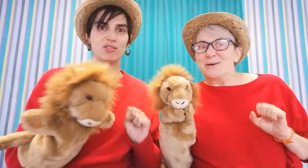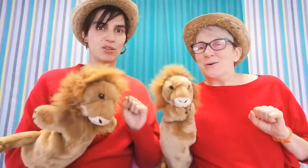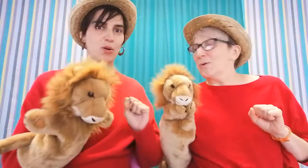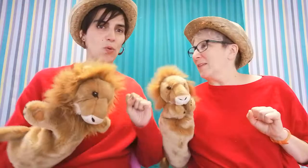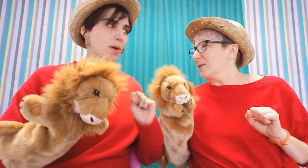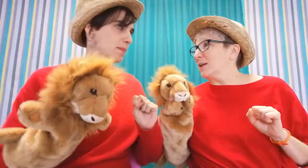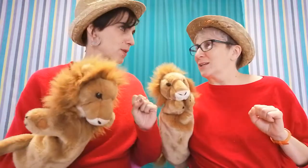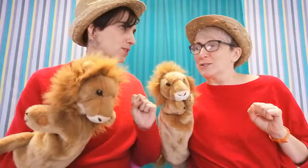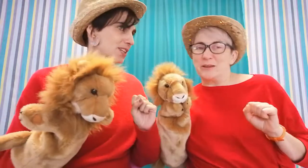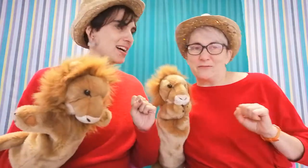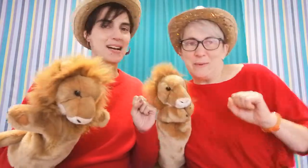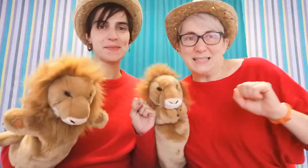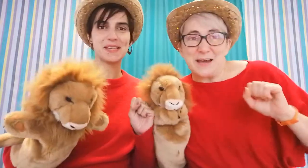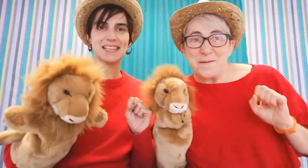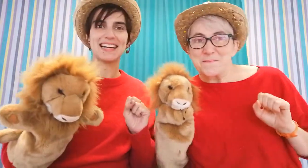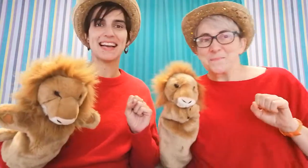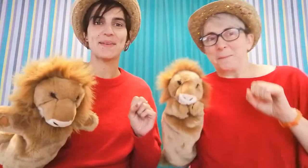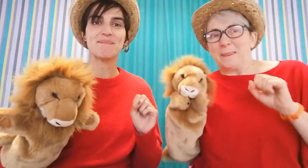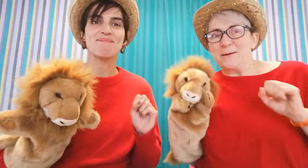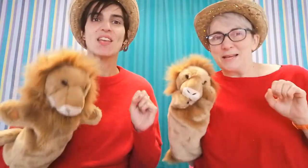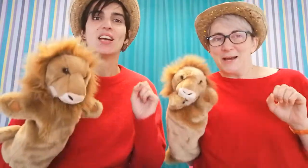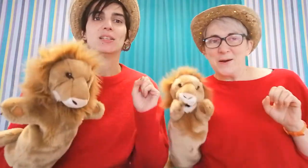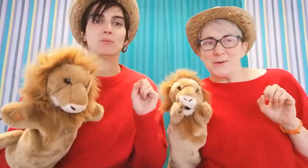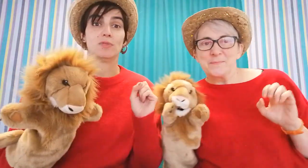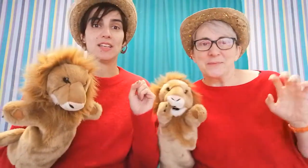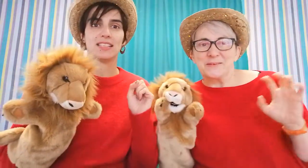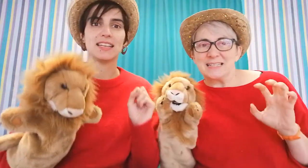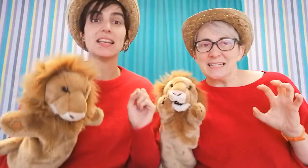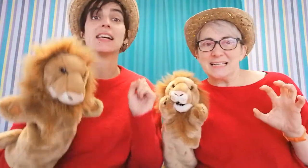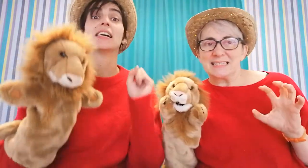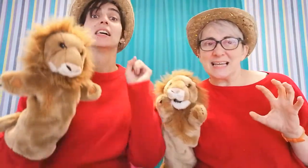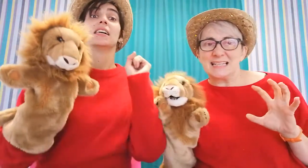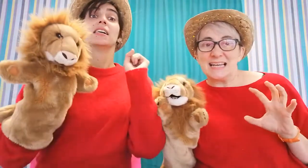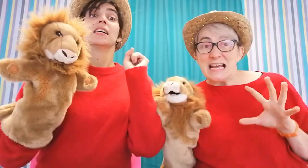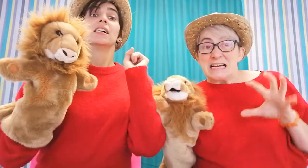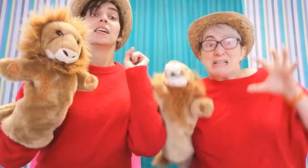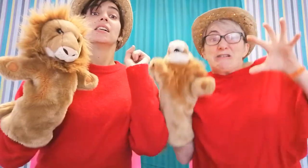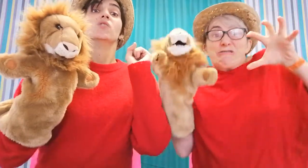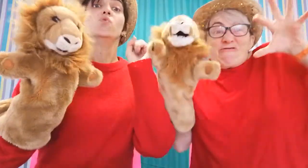Oh, I think we can do even better. Yeah. Here we go. Ready, steady.